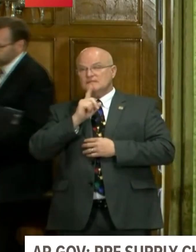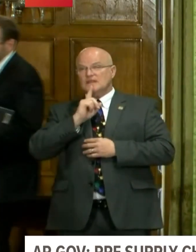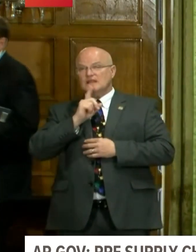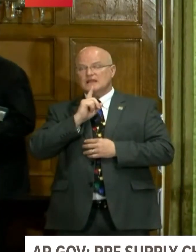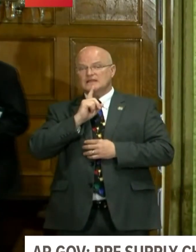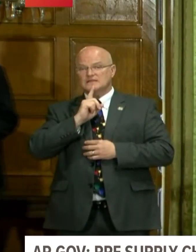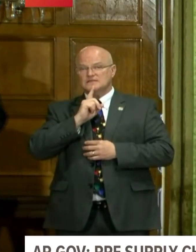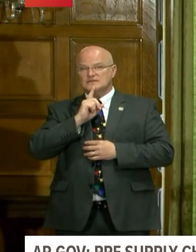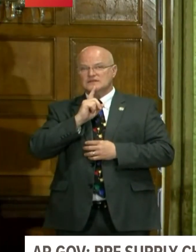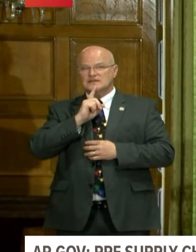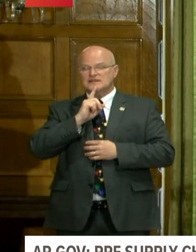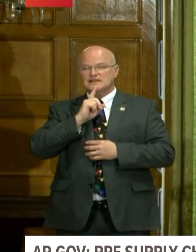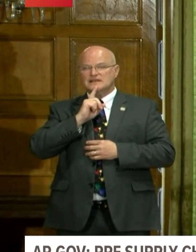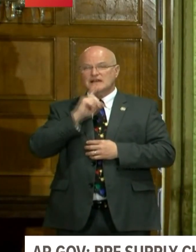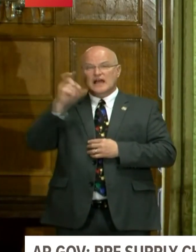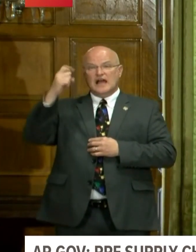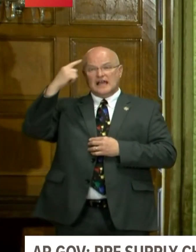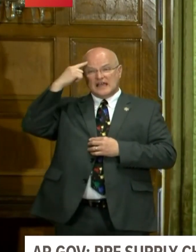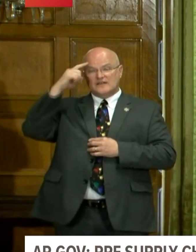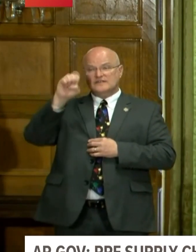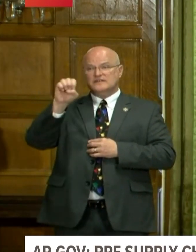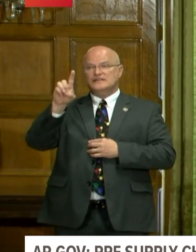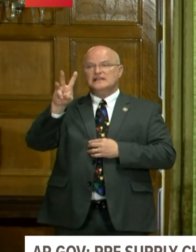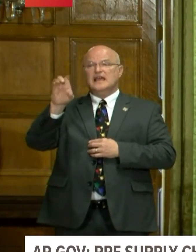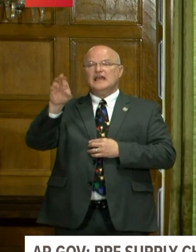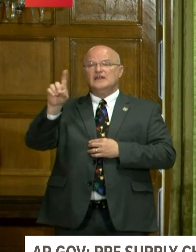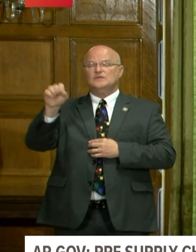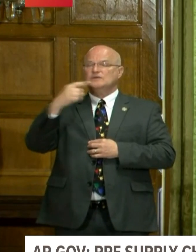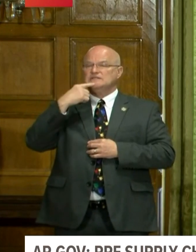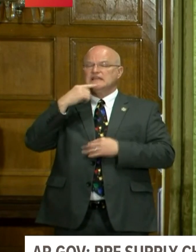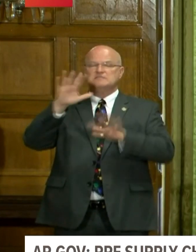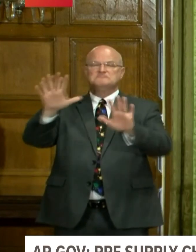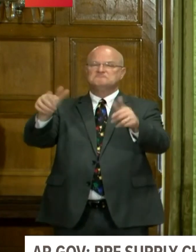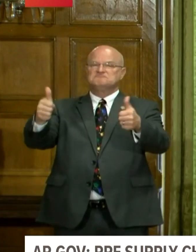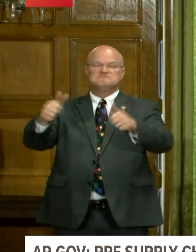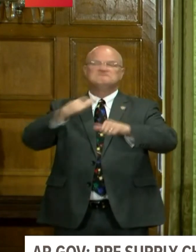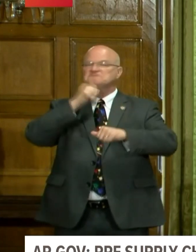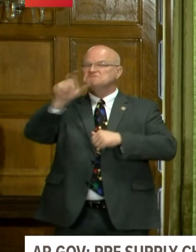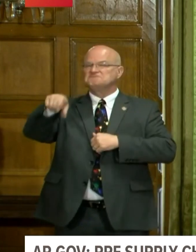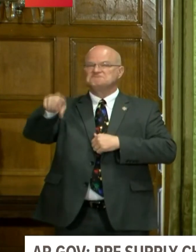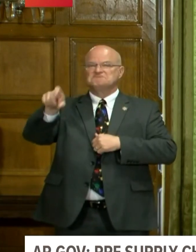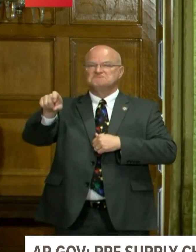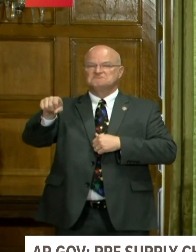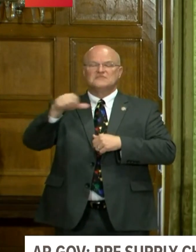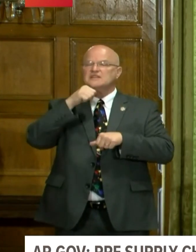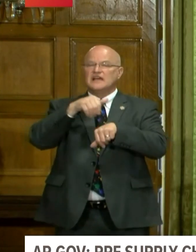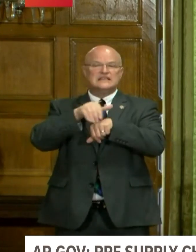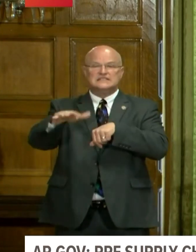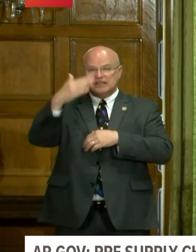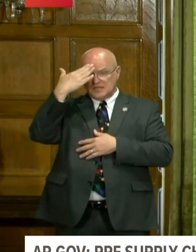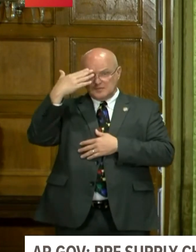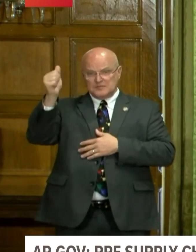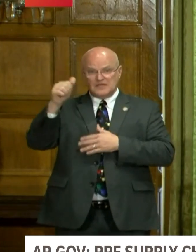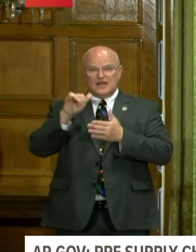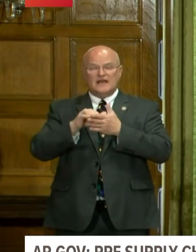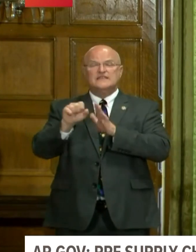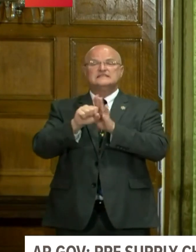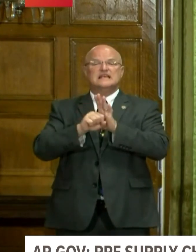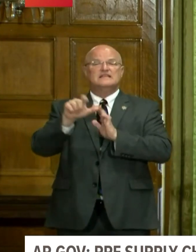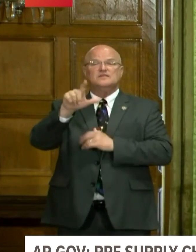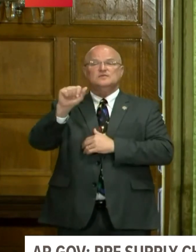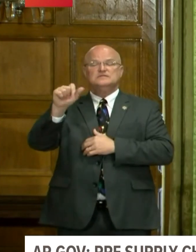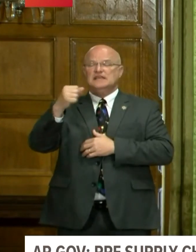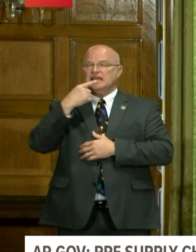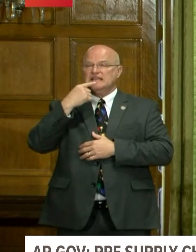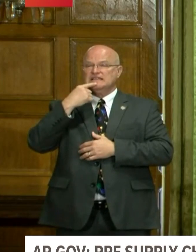Actually, Governor Edwards indicated that they were in good shape, and so they were not sent because the state of